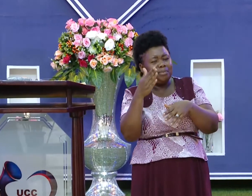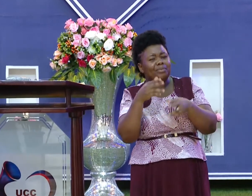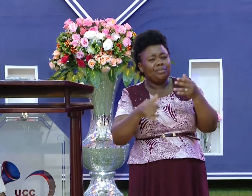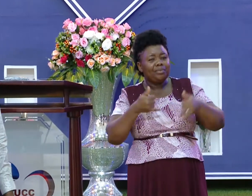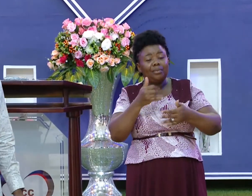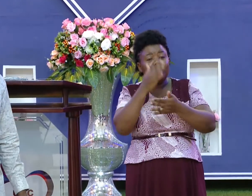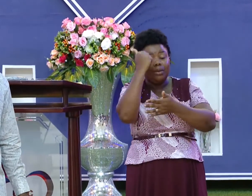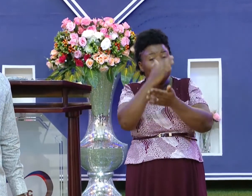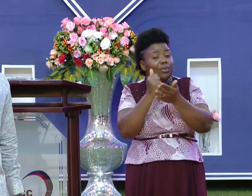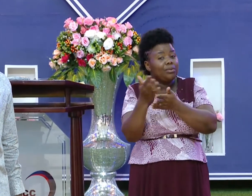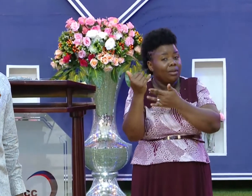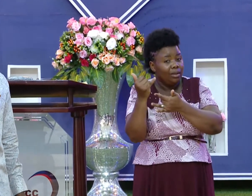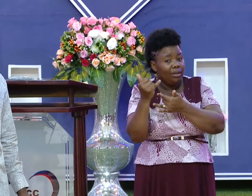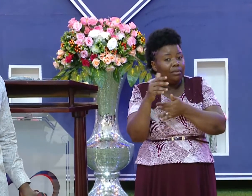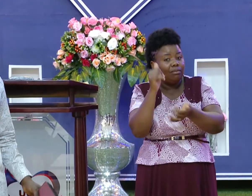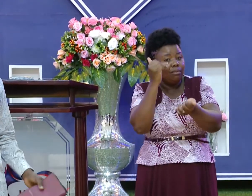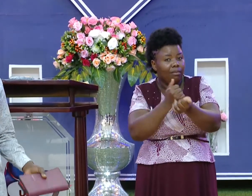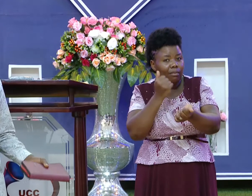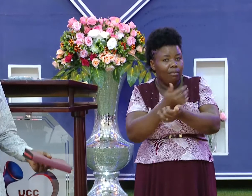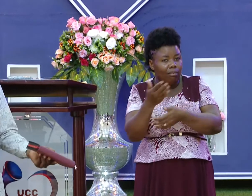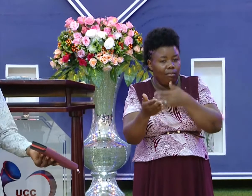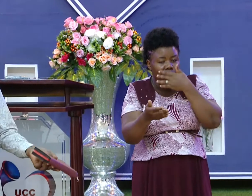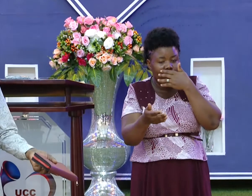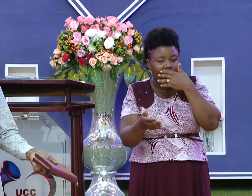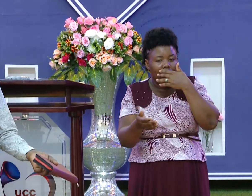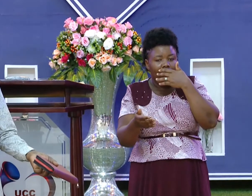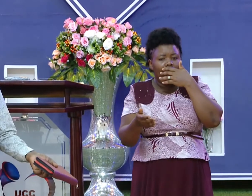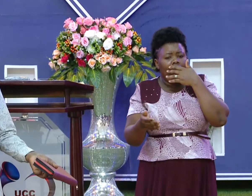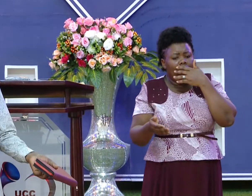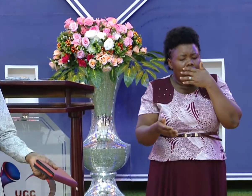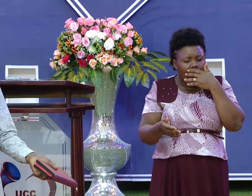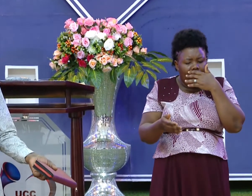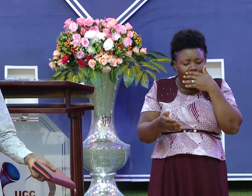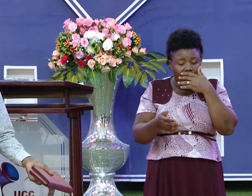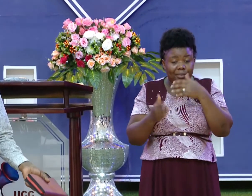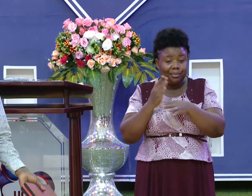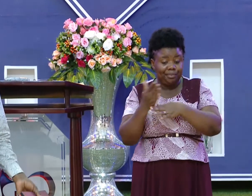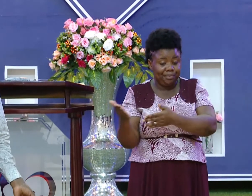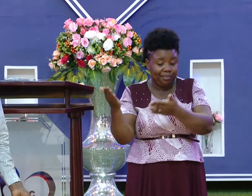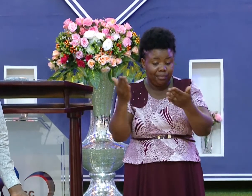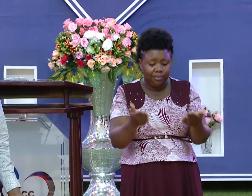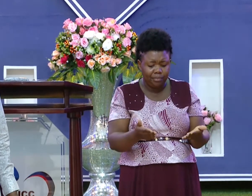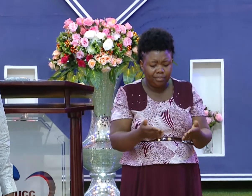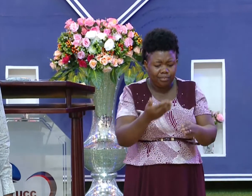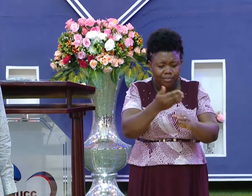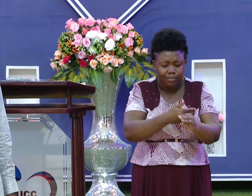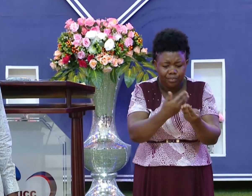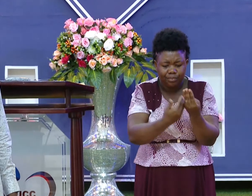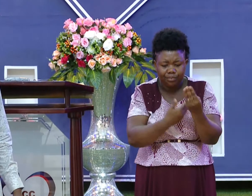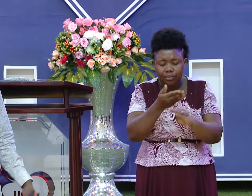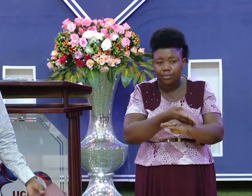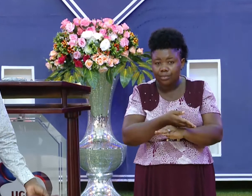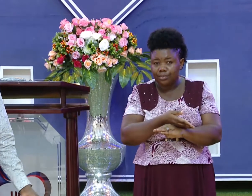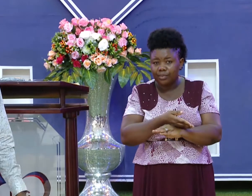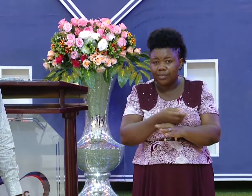Everything that comes, it's exciting knowing by the end of it, they'll bring my thing. At the end of the day, they are bought. Matoke.